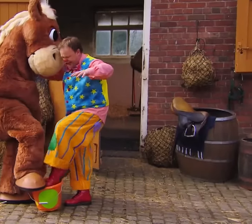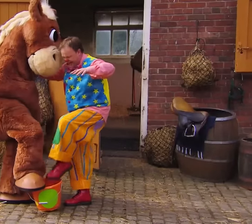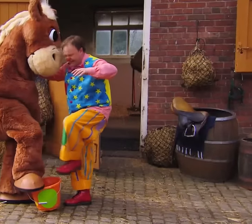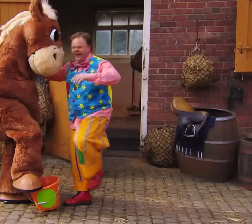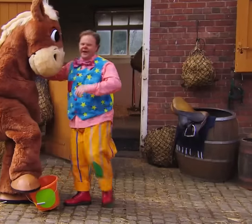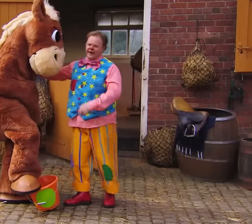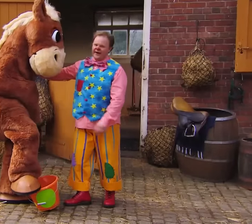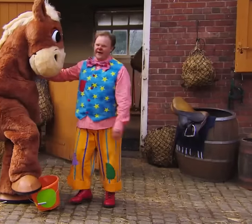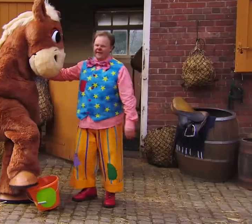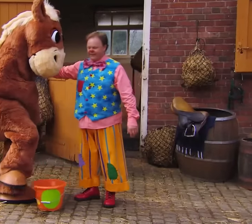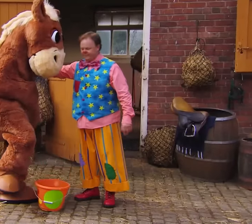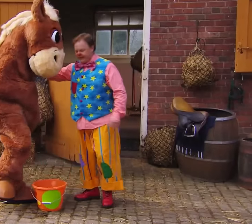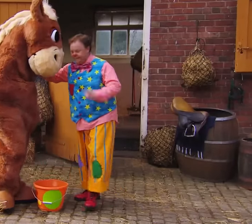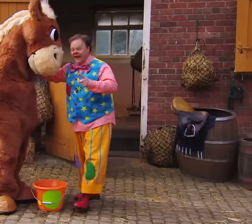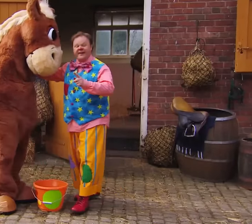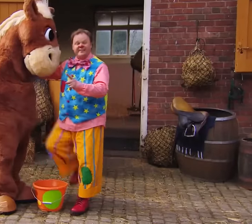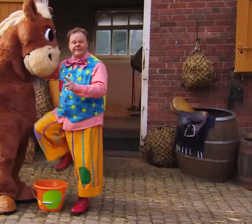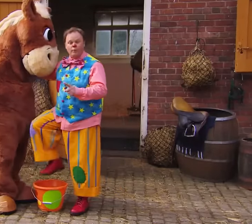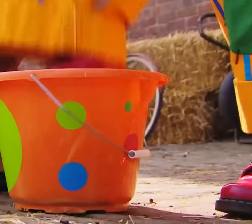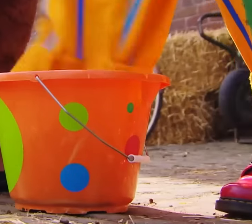you. That's better. I'll get some water.